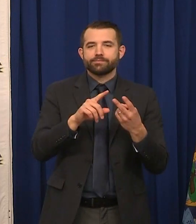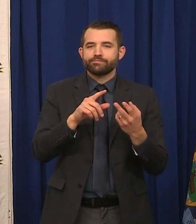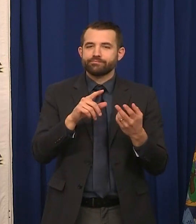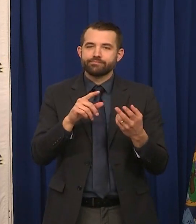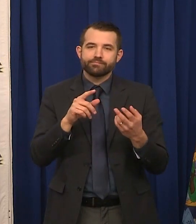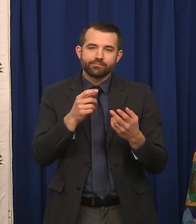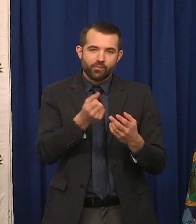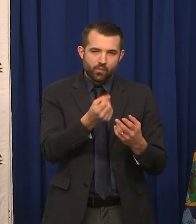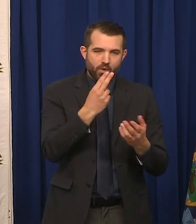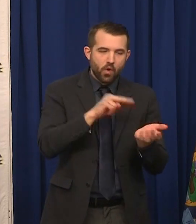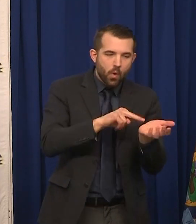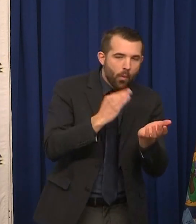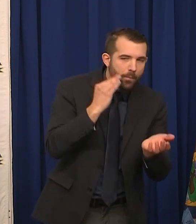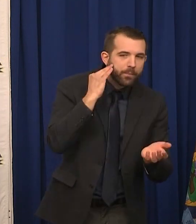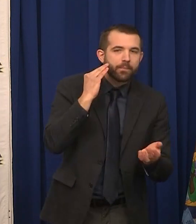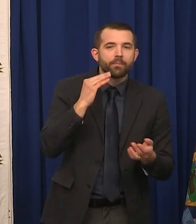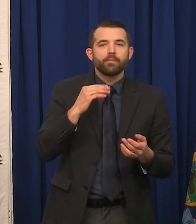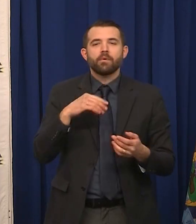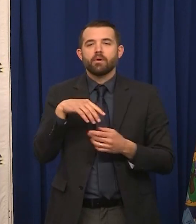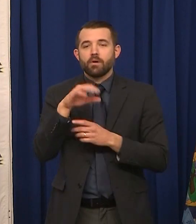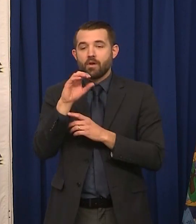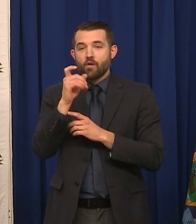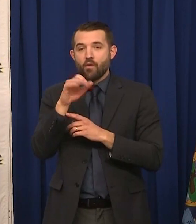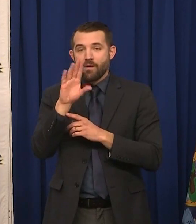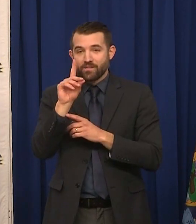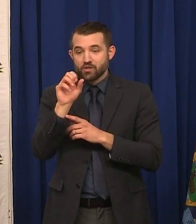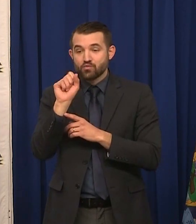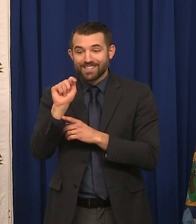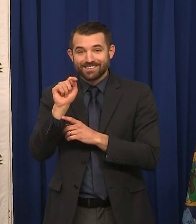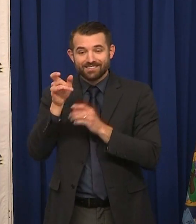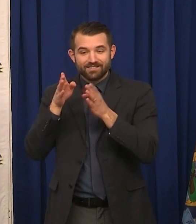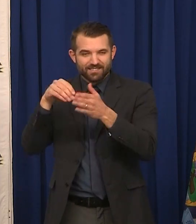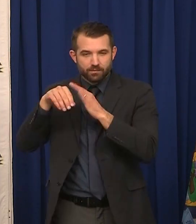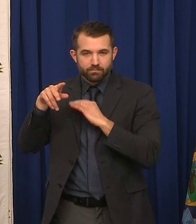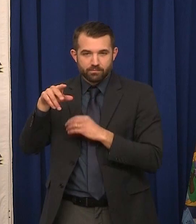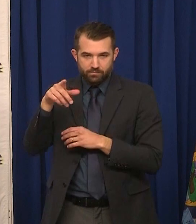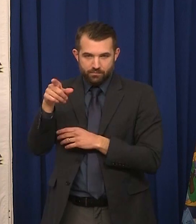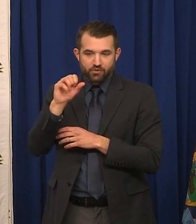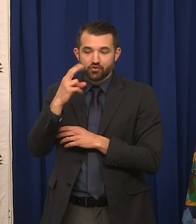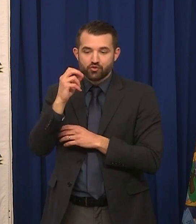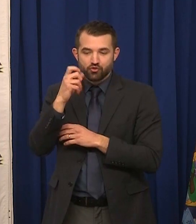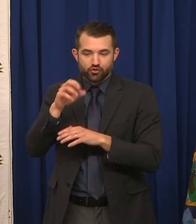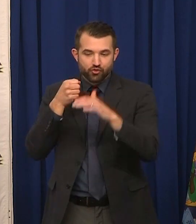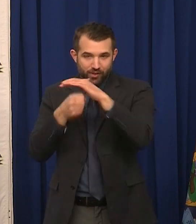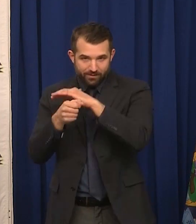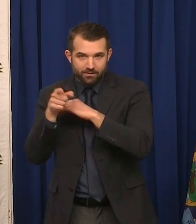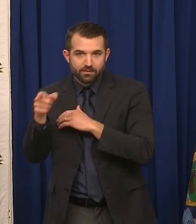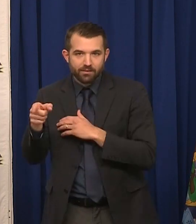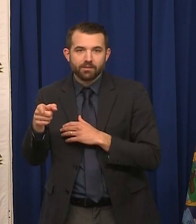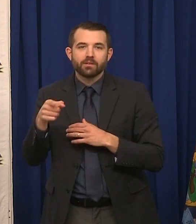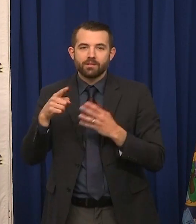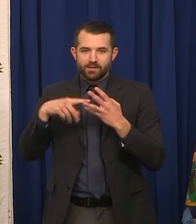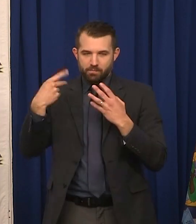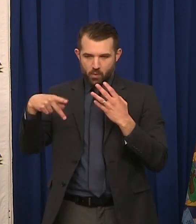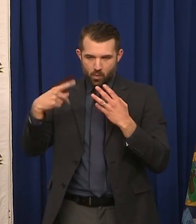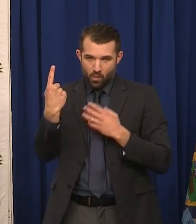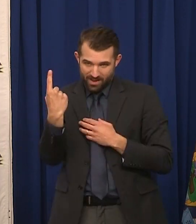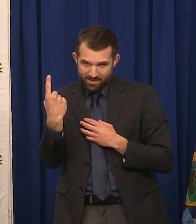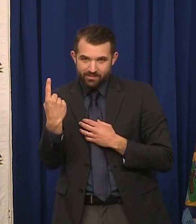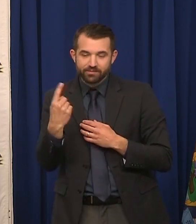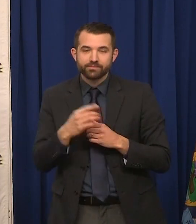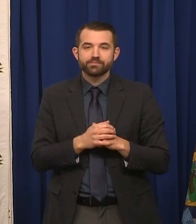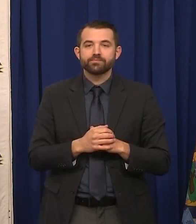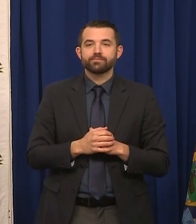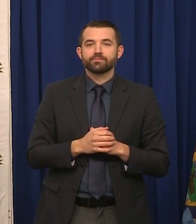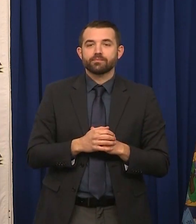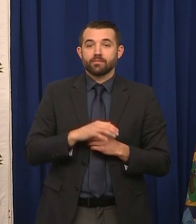one from Oxford Street of an individual experiencing homelessness that I mentioned a while ago. Again, congregate